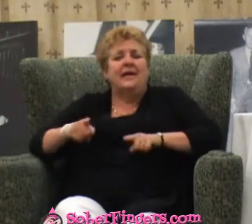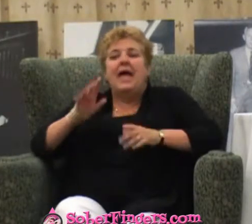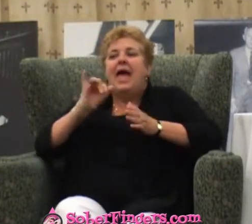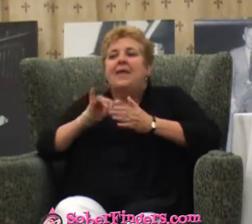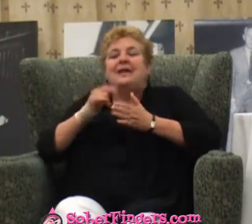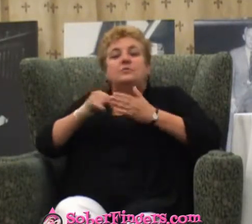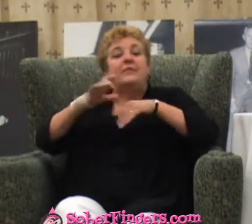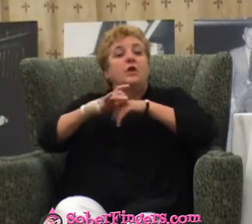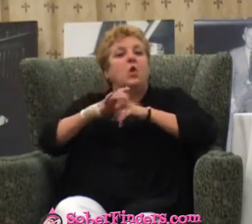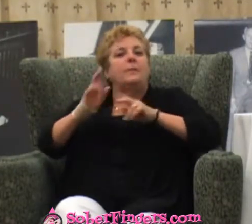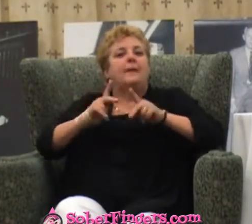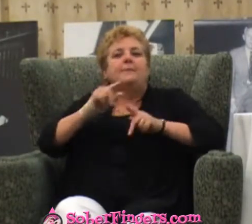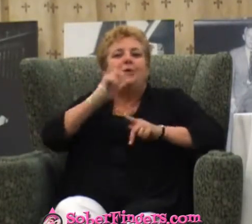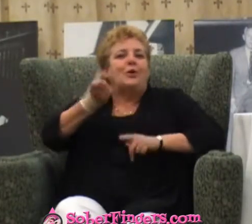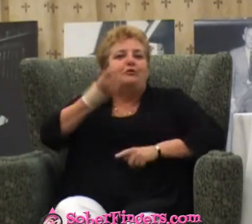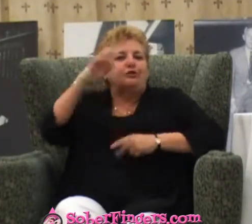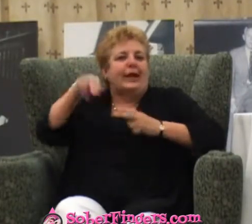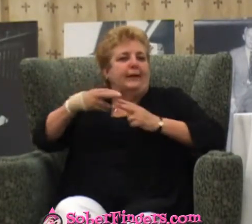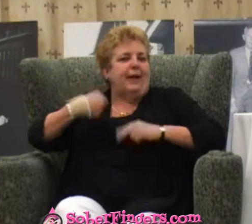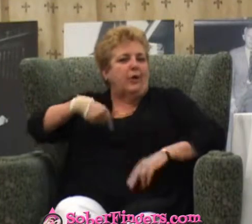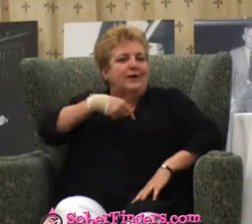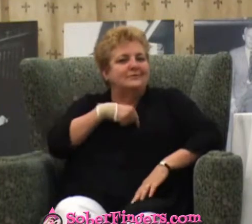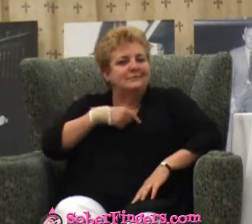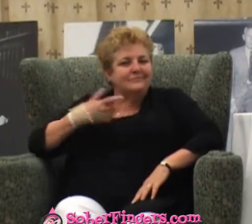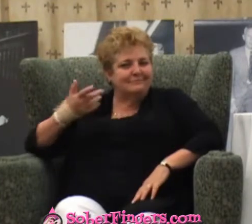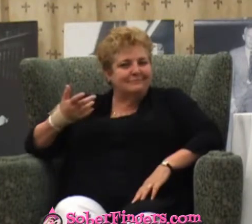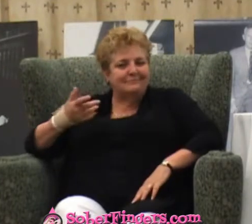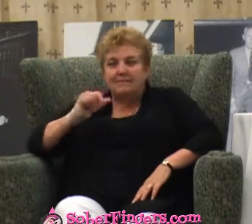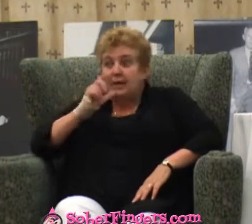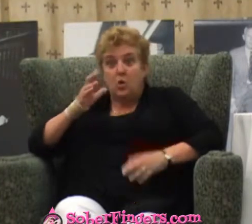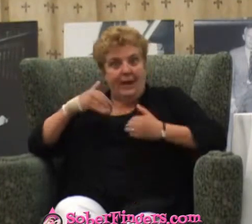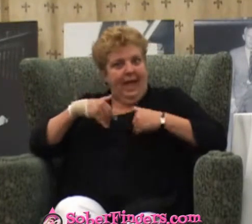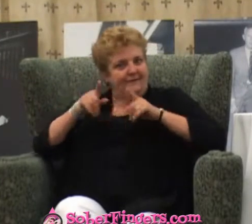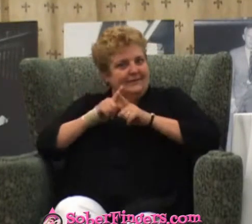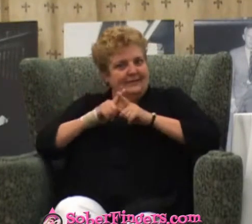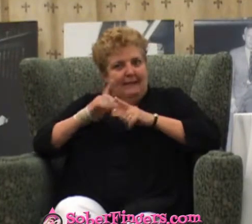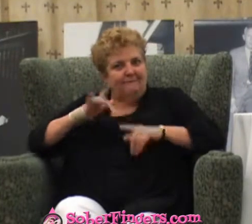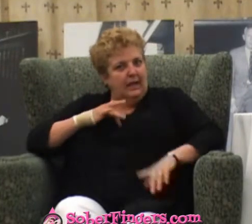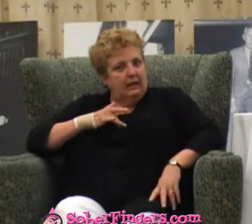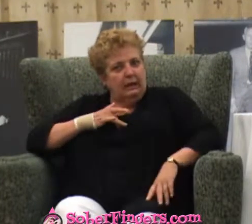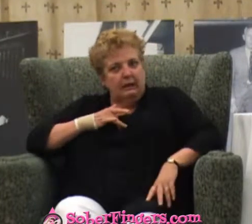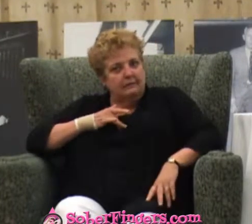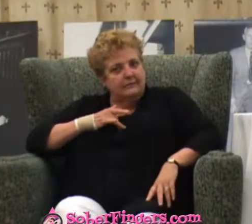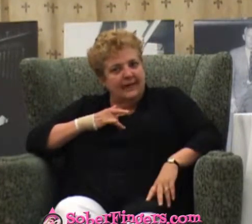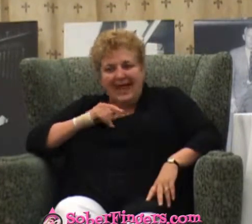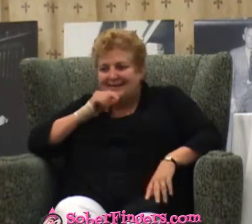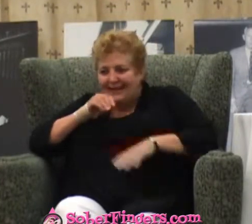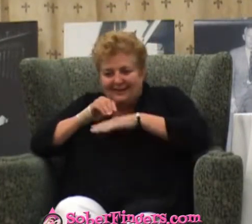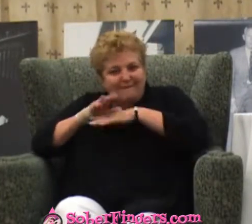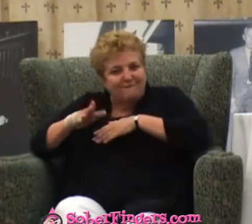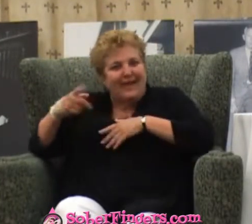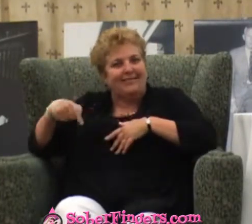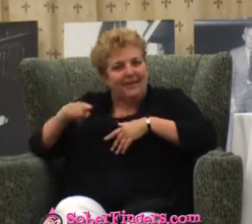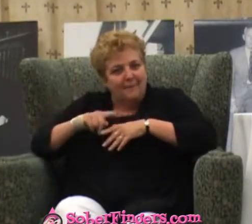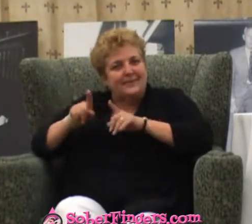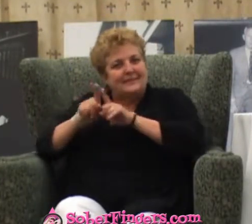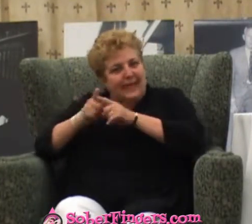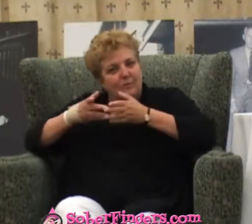us. Because they don't have the same effect produced by alcohol. It doesn't have that magic hold on them